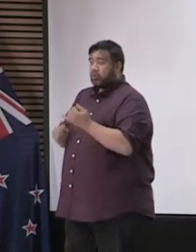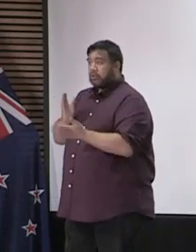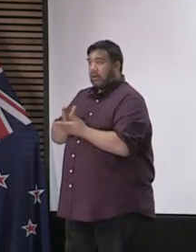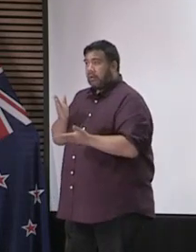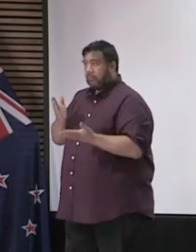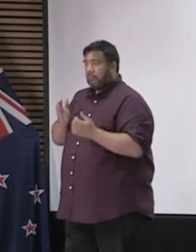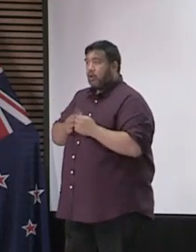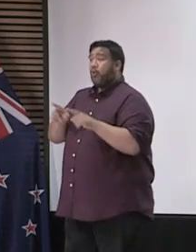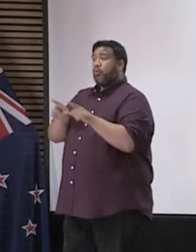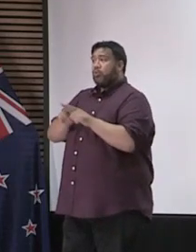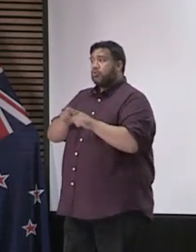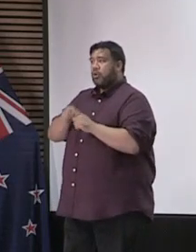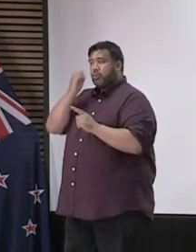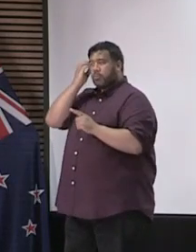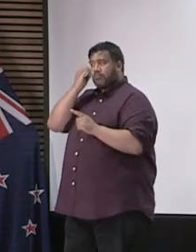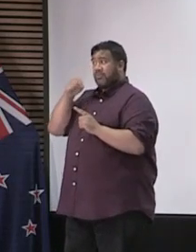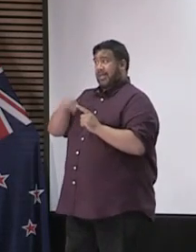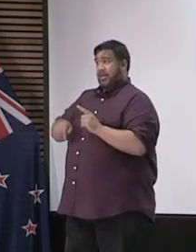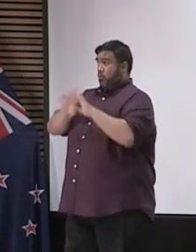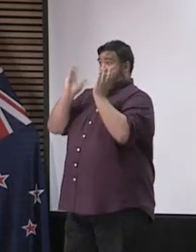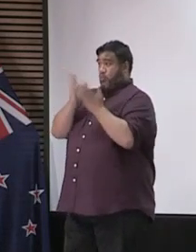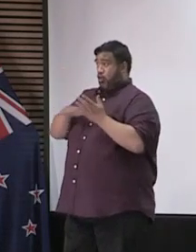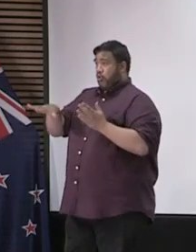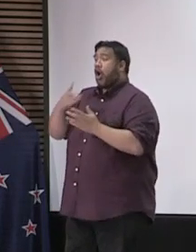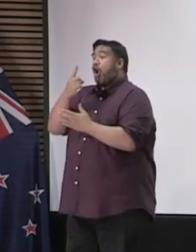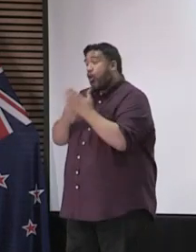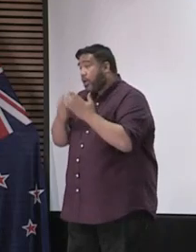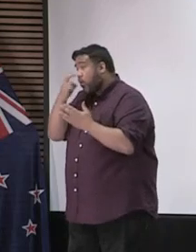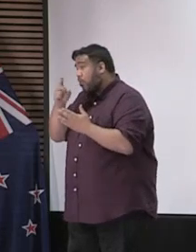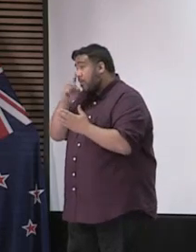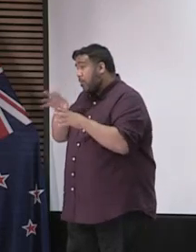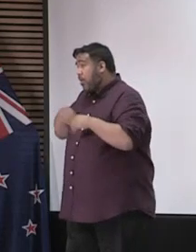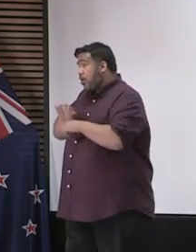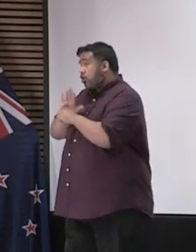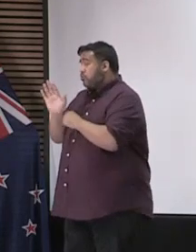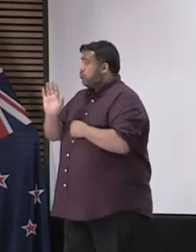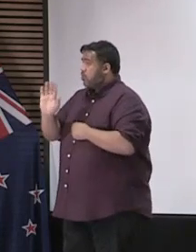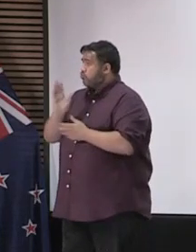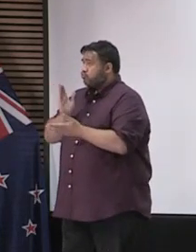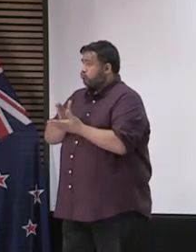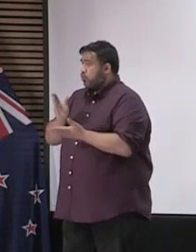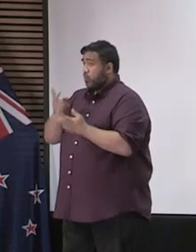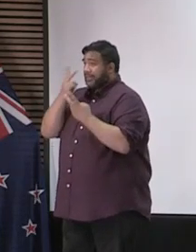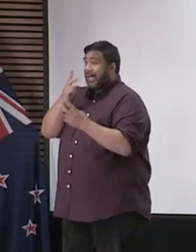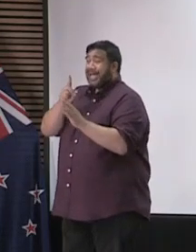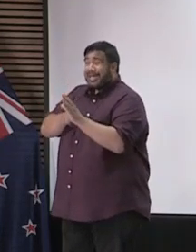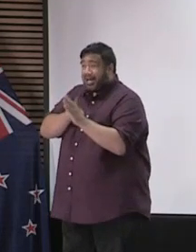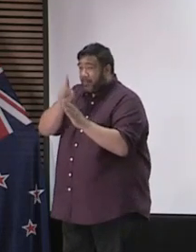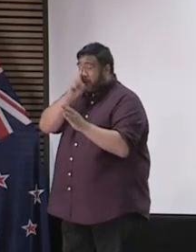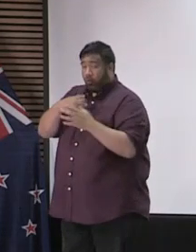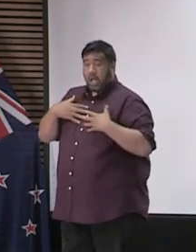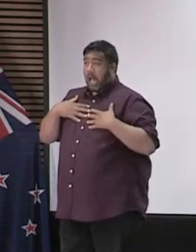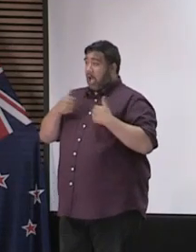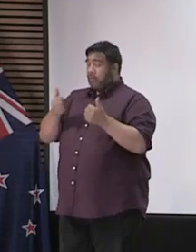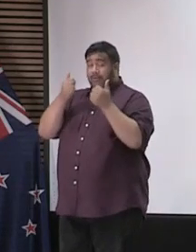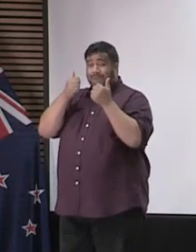not confined to older people and people with pre-existing conditions. In fact, we have seen younger adults who are otherwise